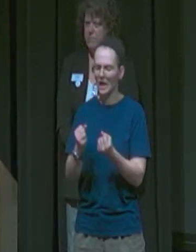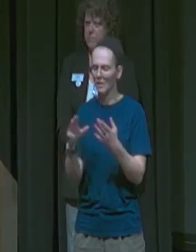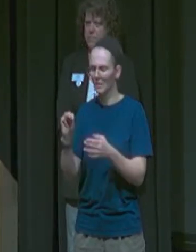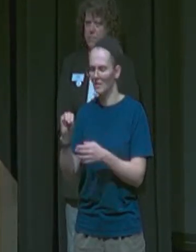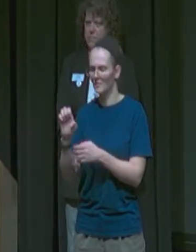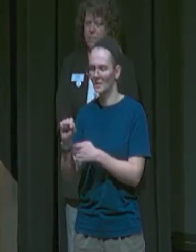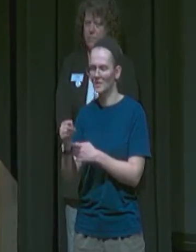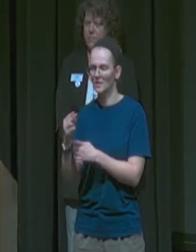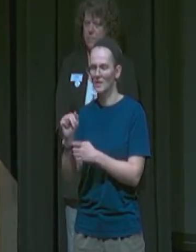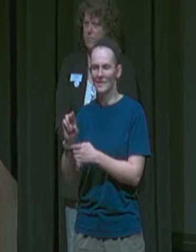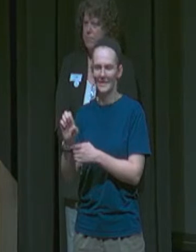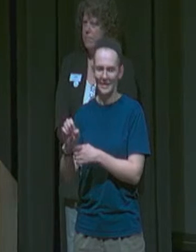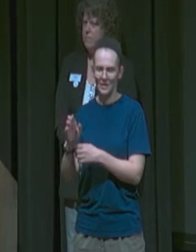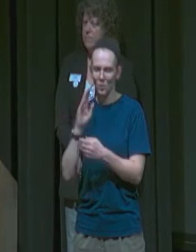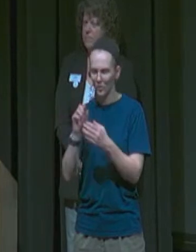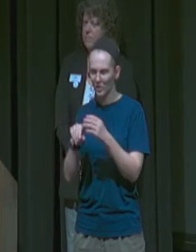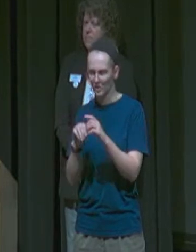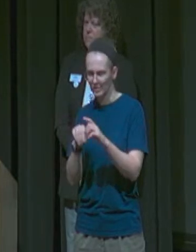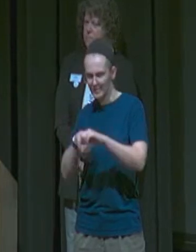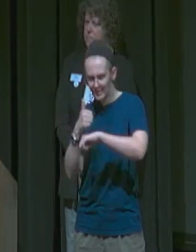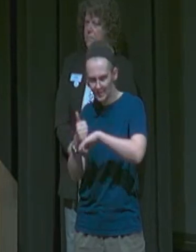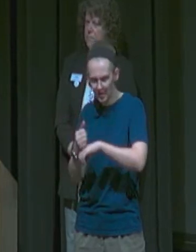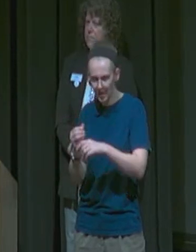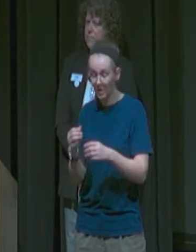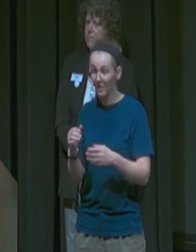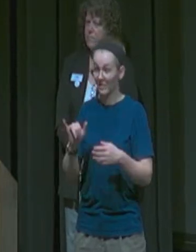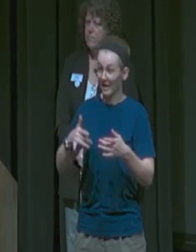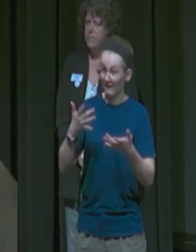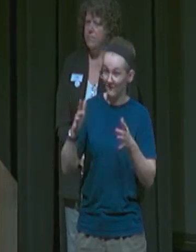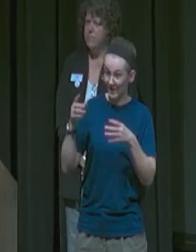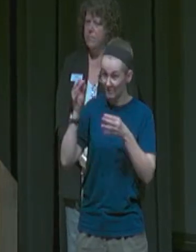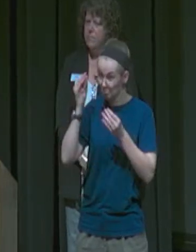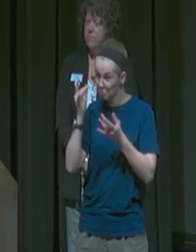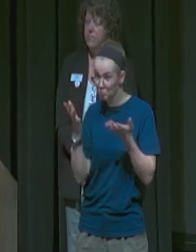being generated? Or is that even a consideration?